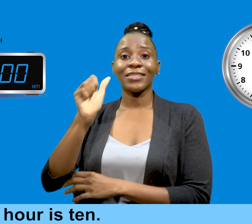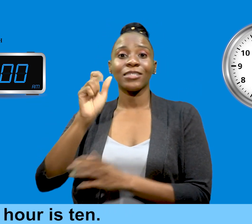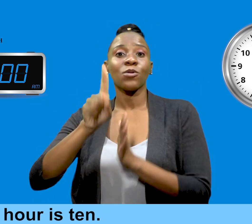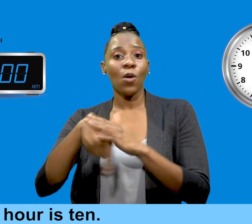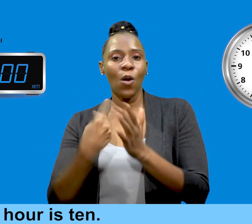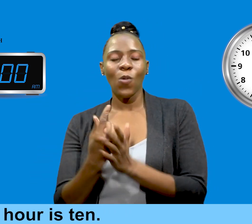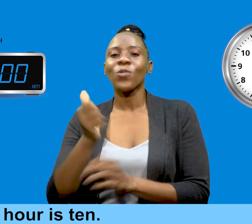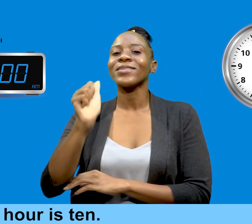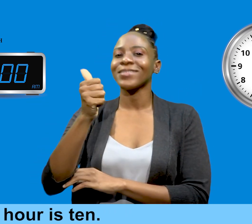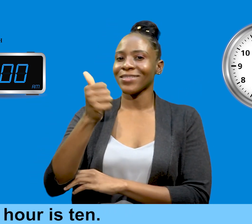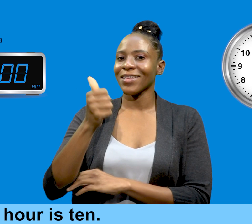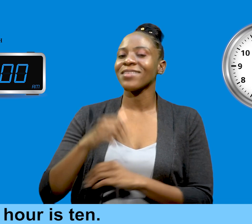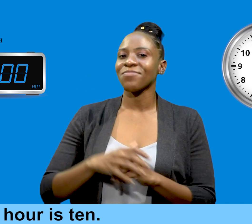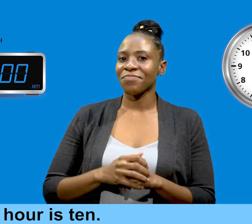The hour is 10.